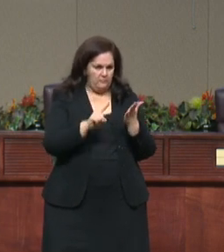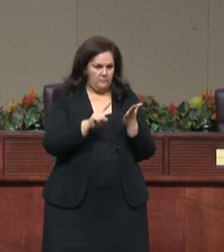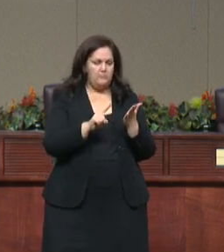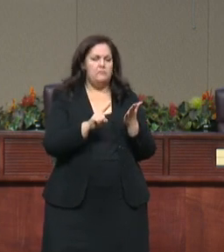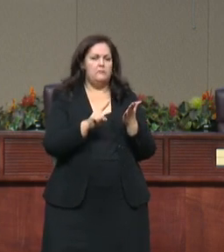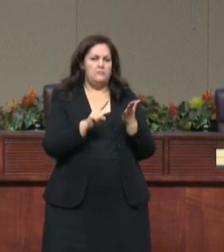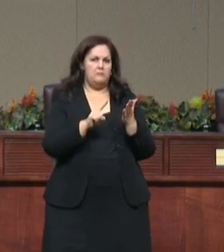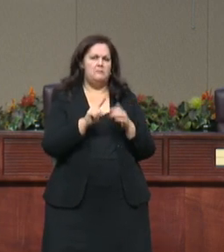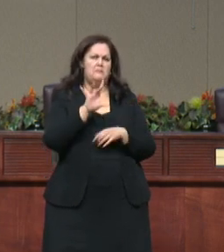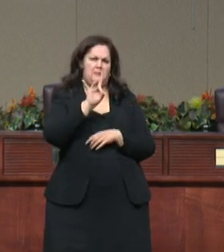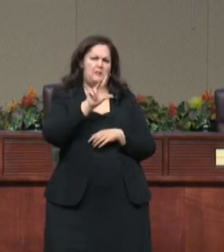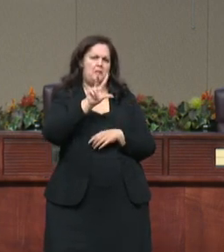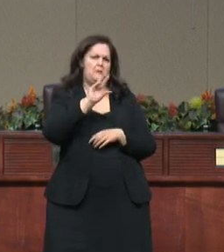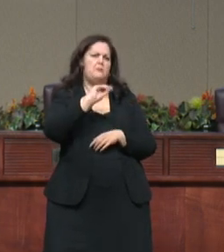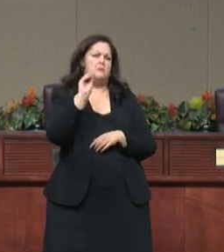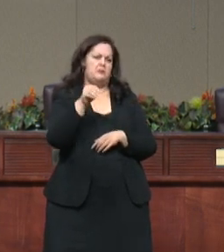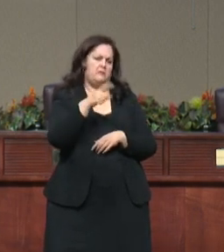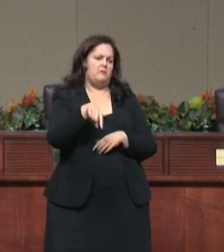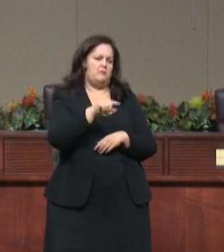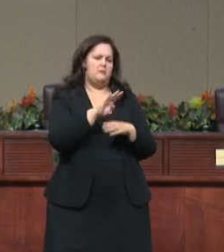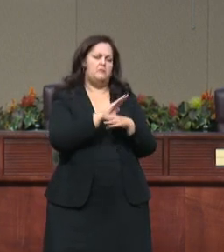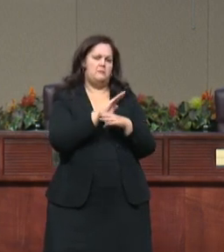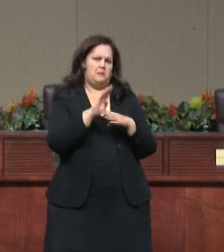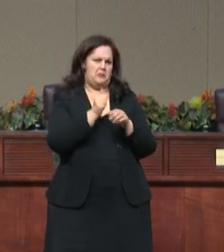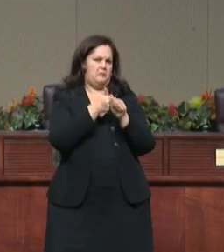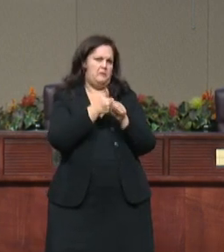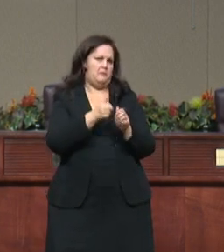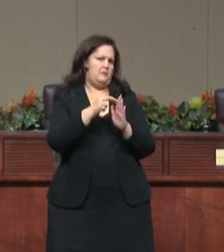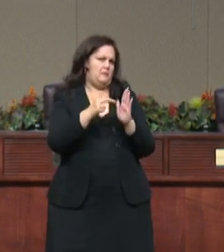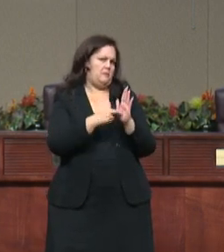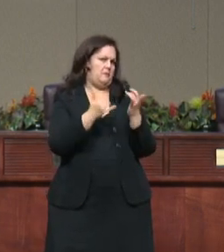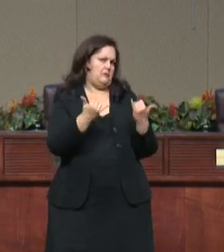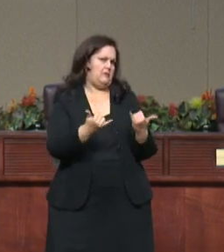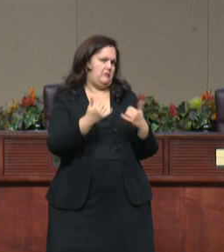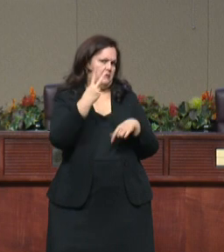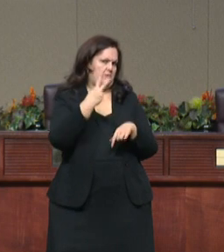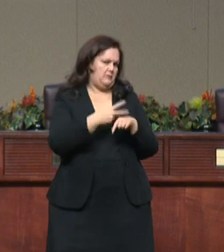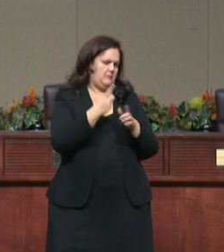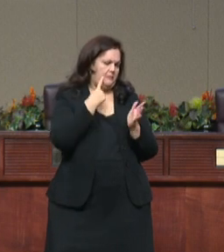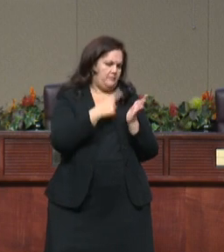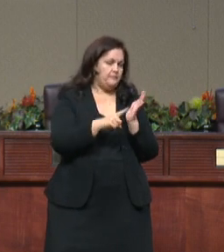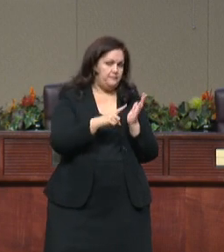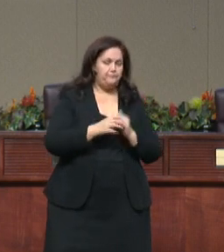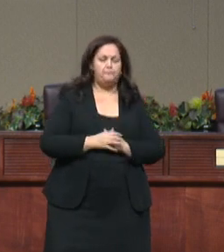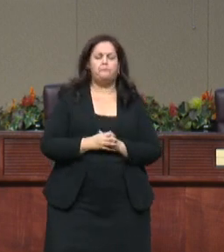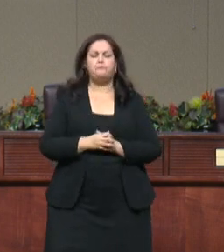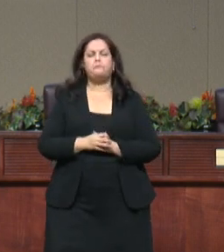about an 83% compliance rate for those who are being re-inspected.